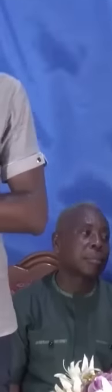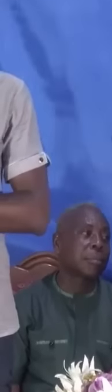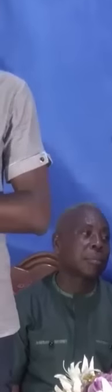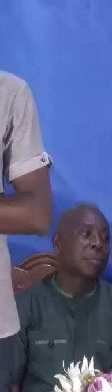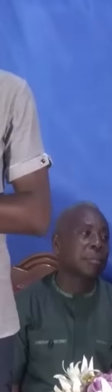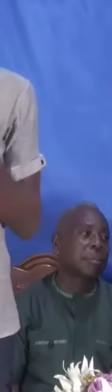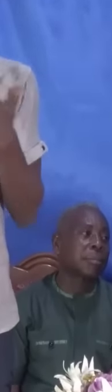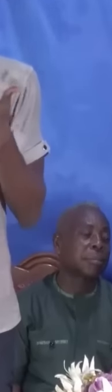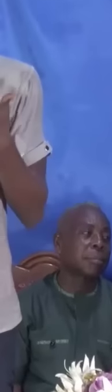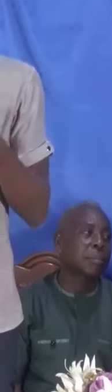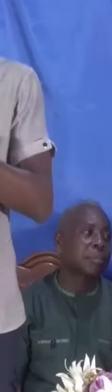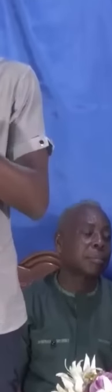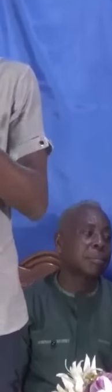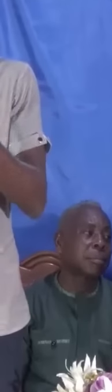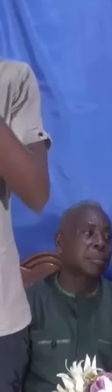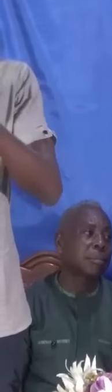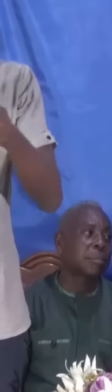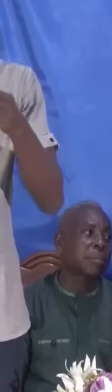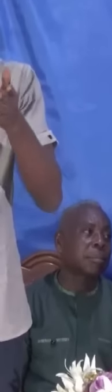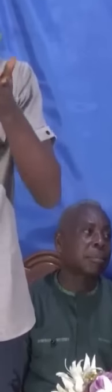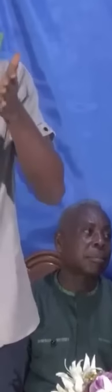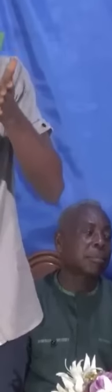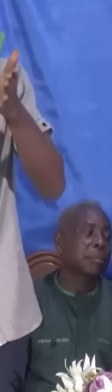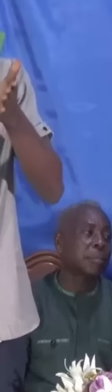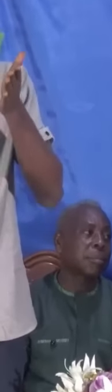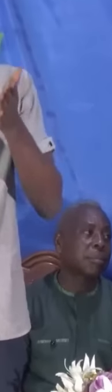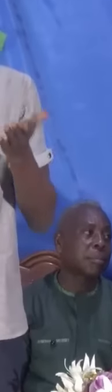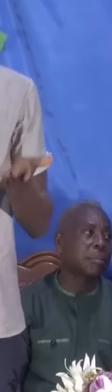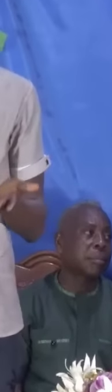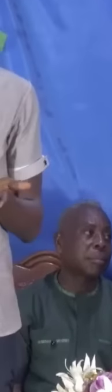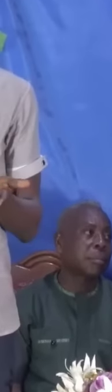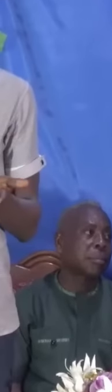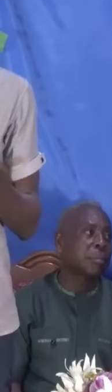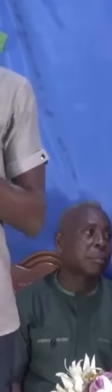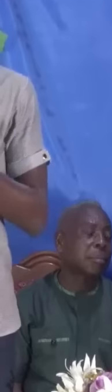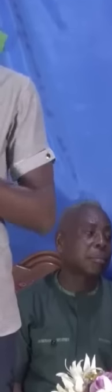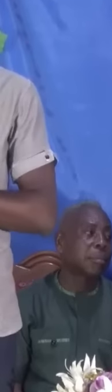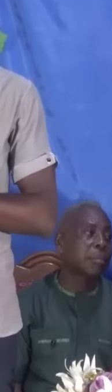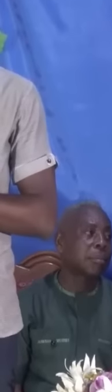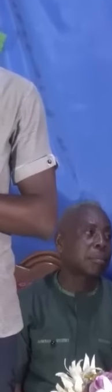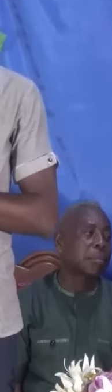je nyame pasa na so no ye no ene ya sa baka for ye mpene sa na wonim